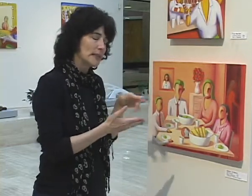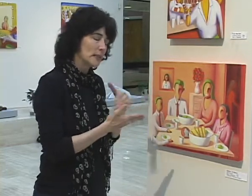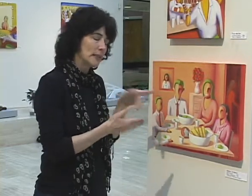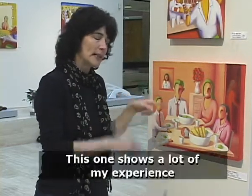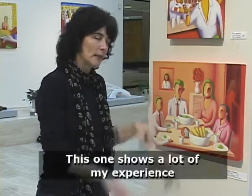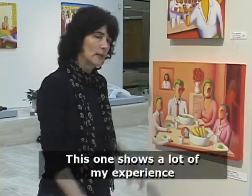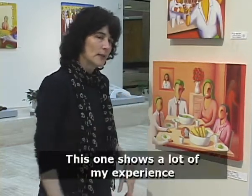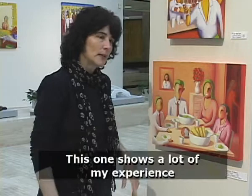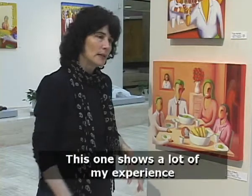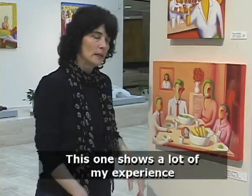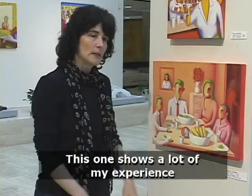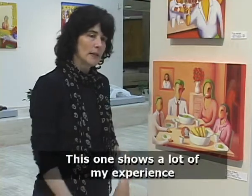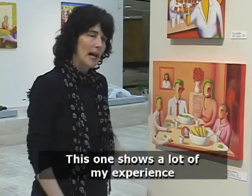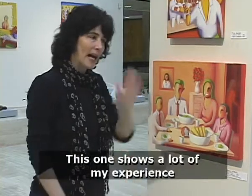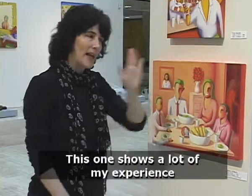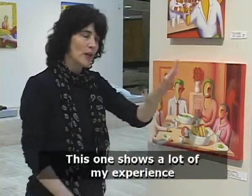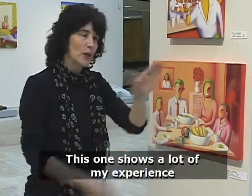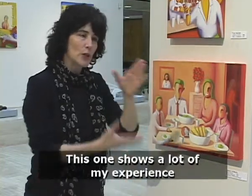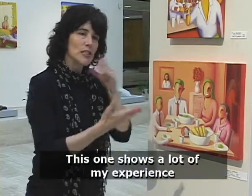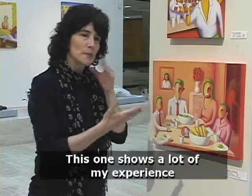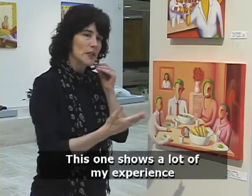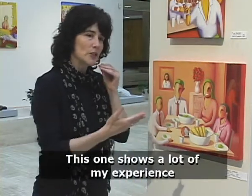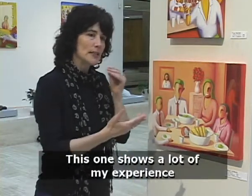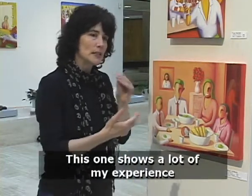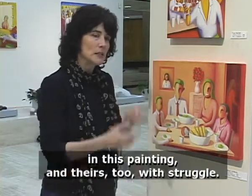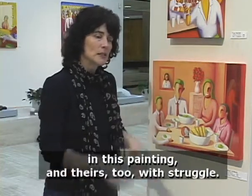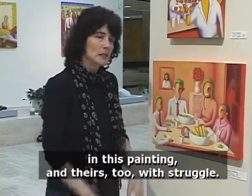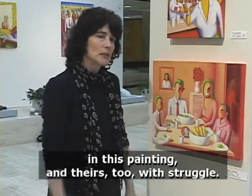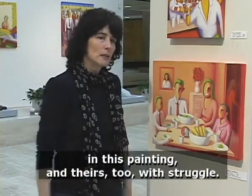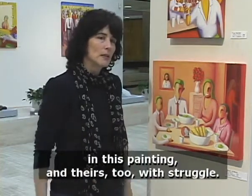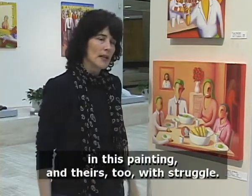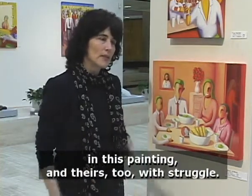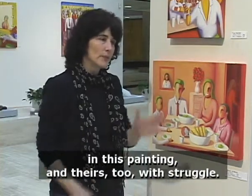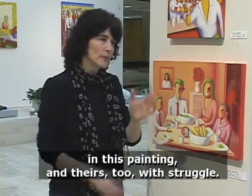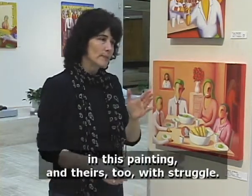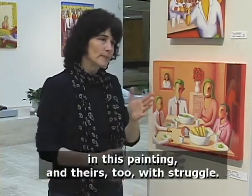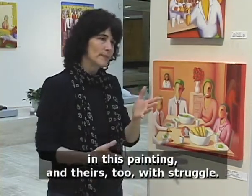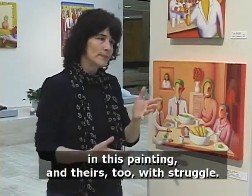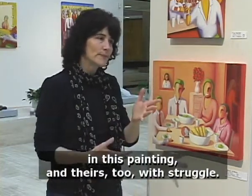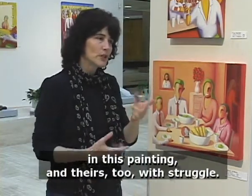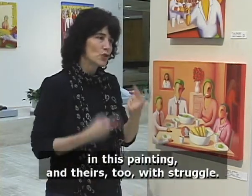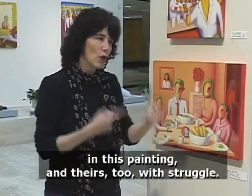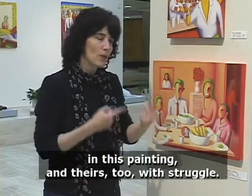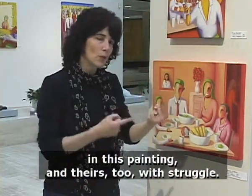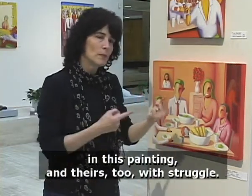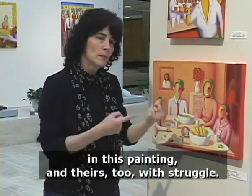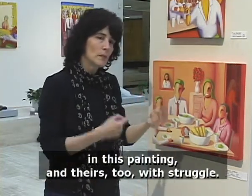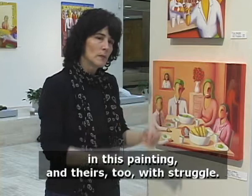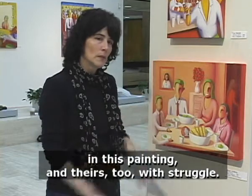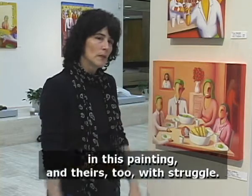This one shows a lot of my experience in this painting, and theirs too, with struggle.